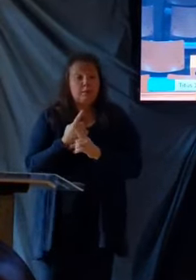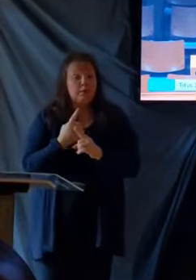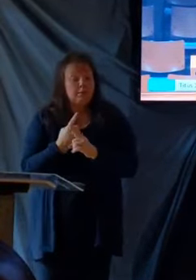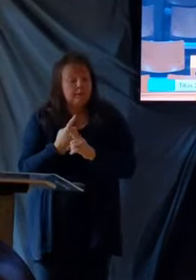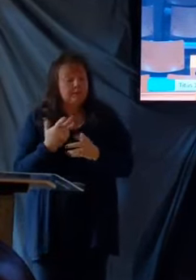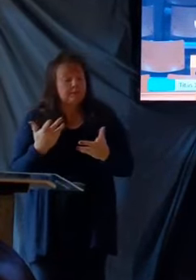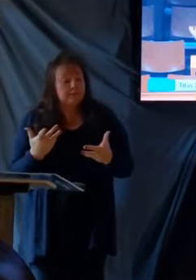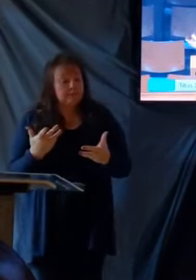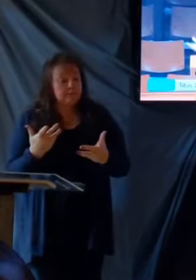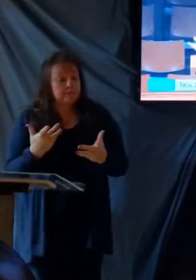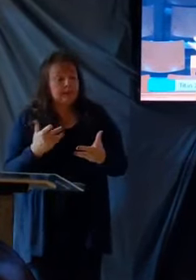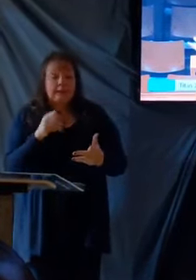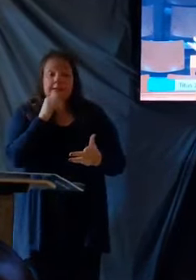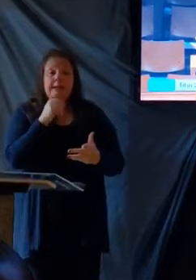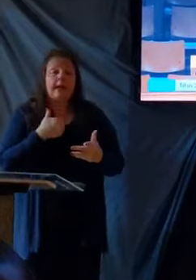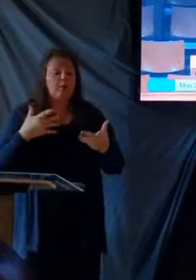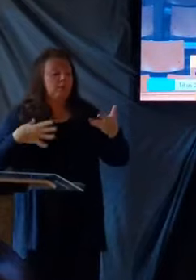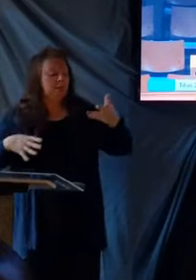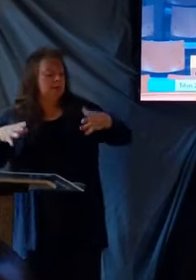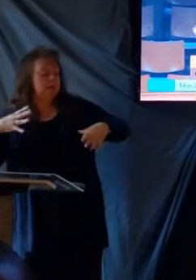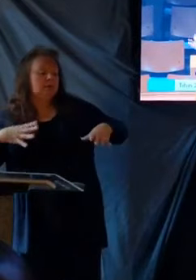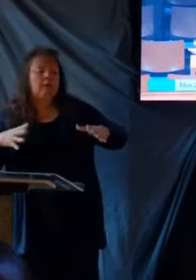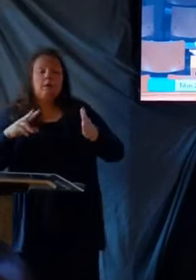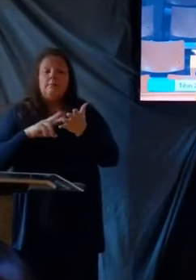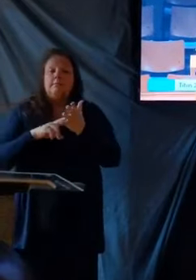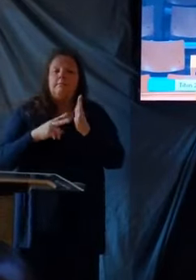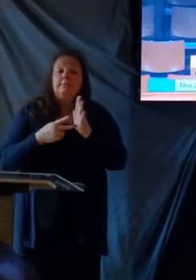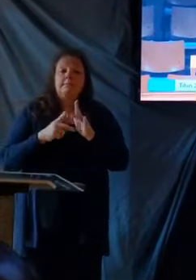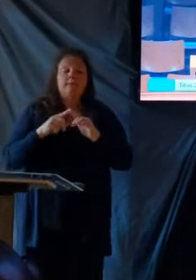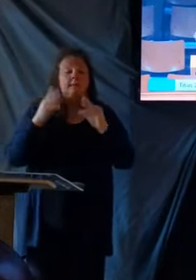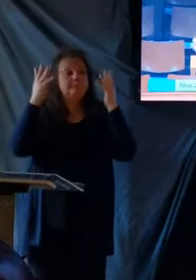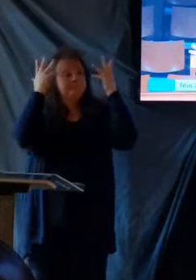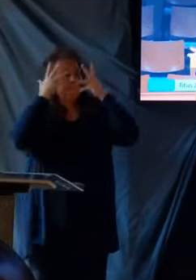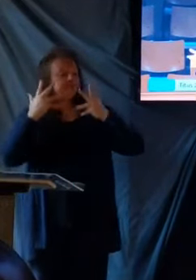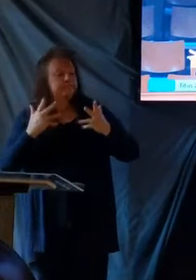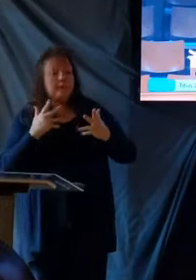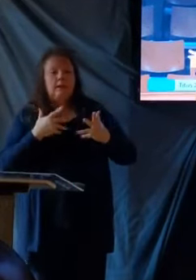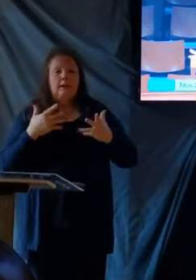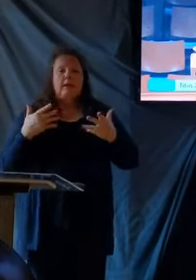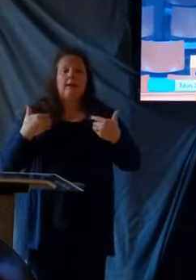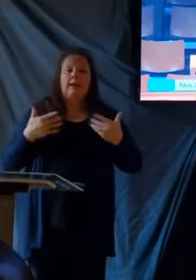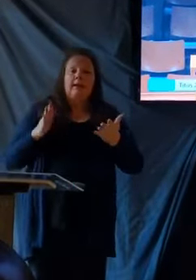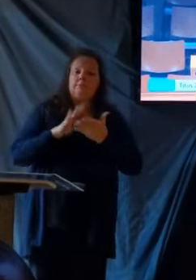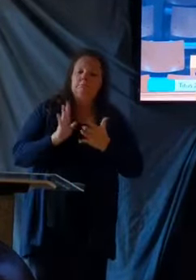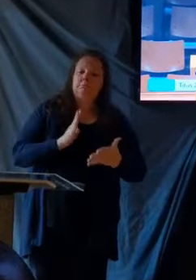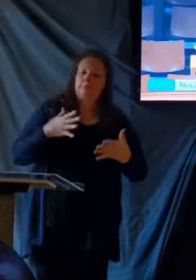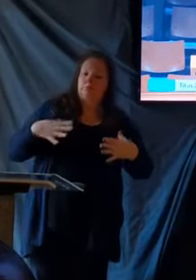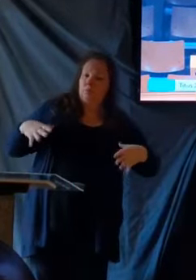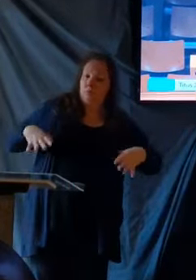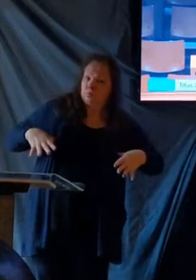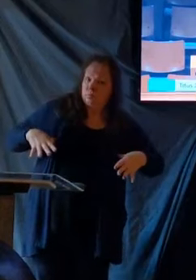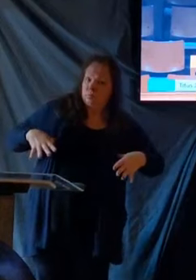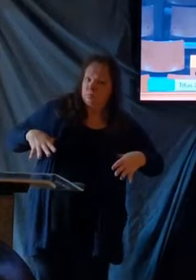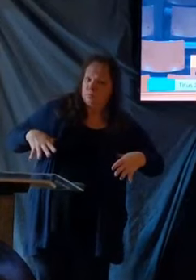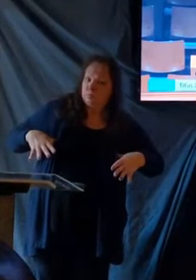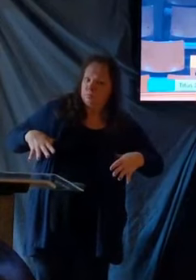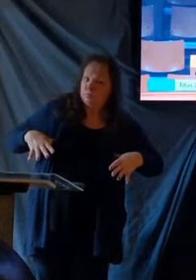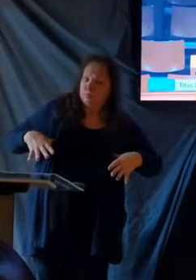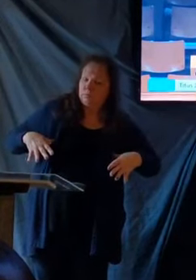their clothing, not just with external. Doesn't mean that they can't fix up. Doesn't mean they don't wear clothes. It just means